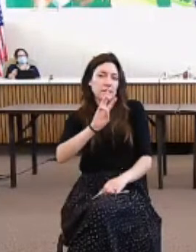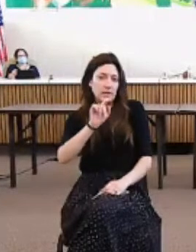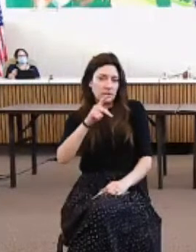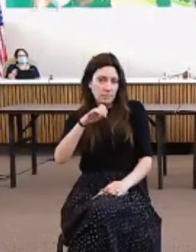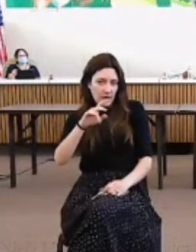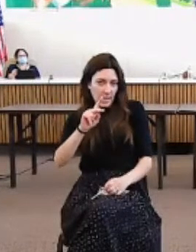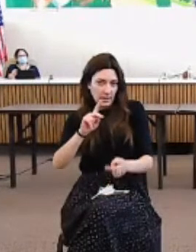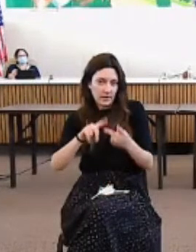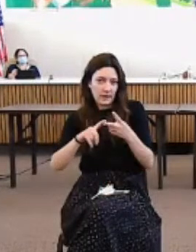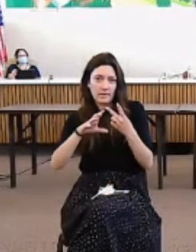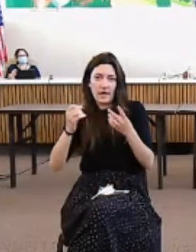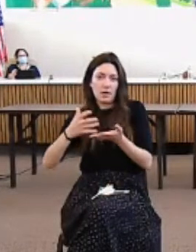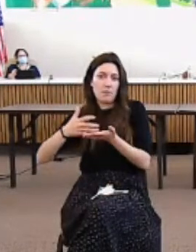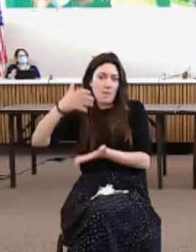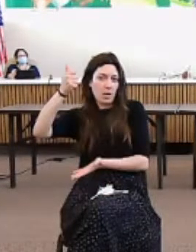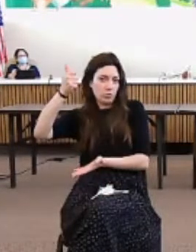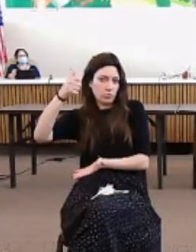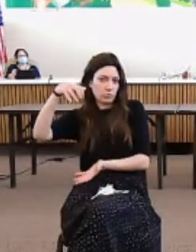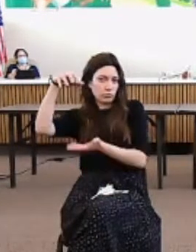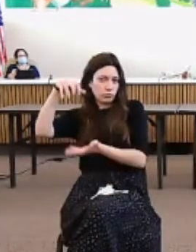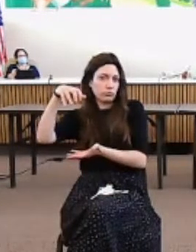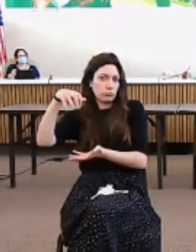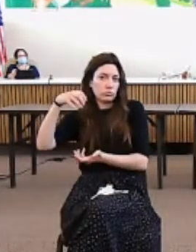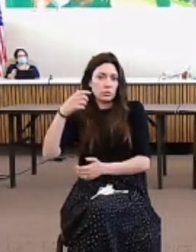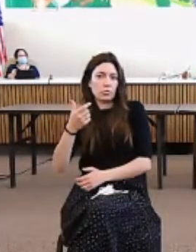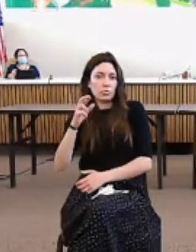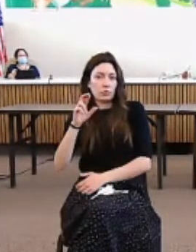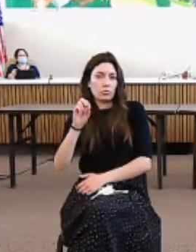and bottles and growlers. Okay.